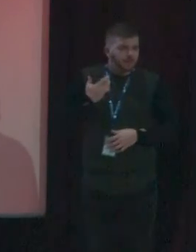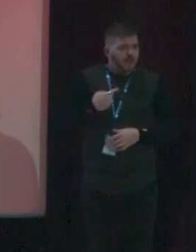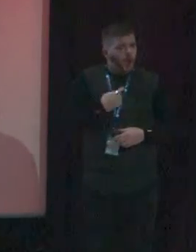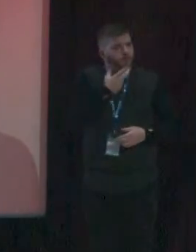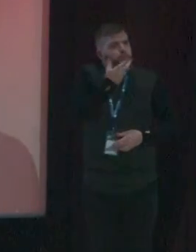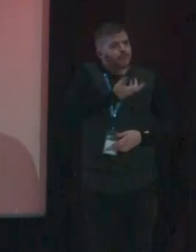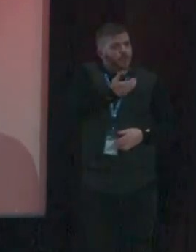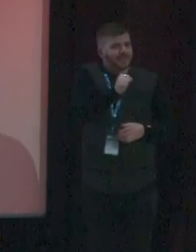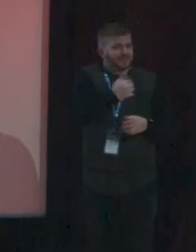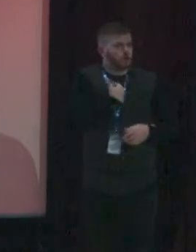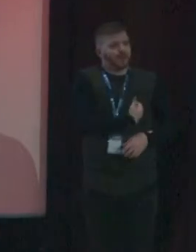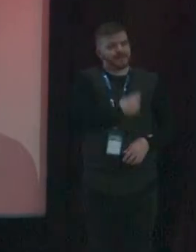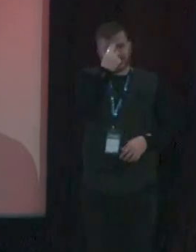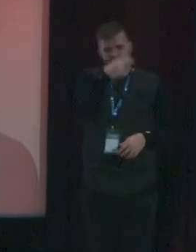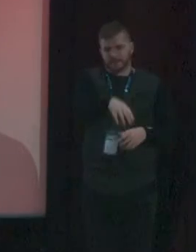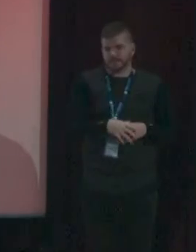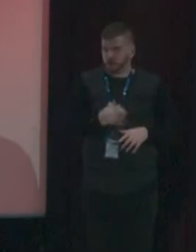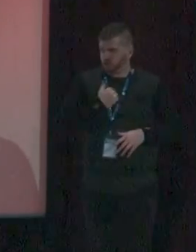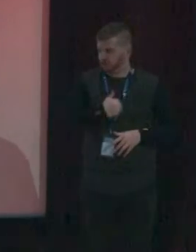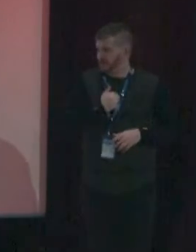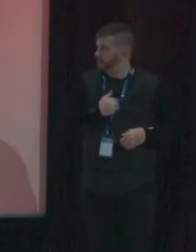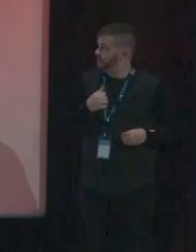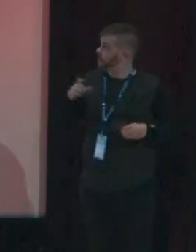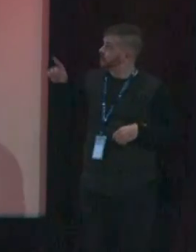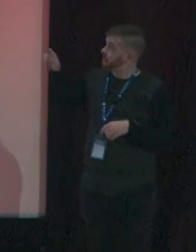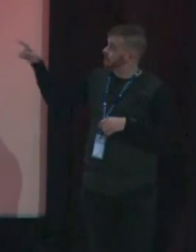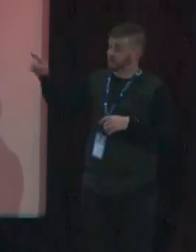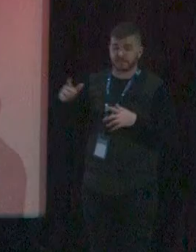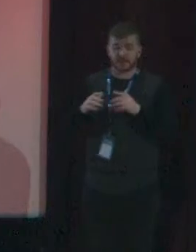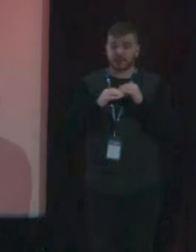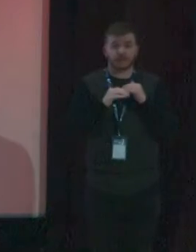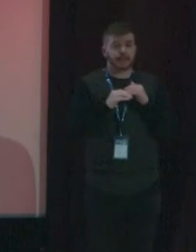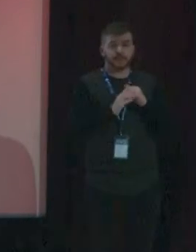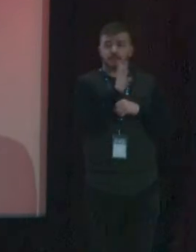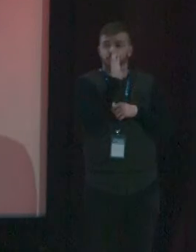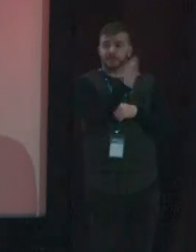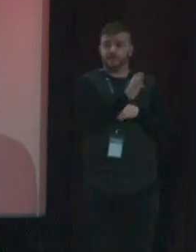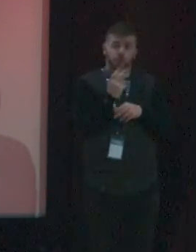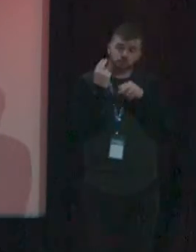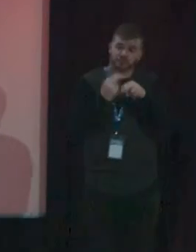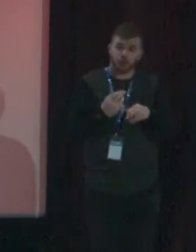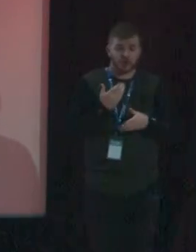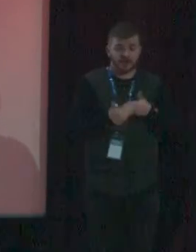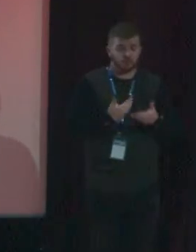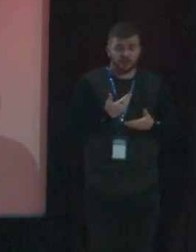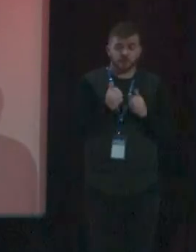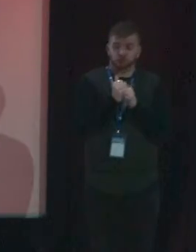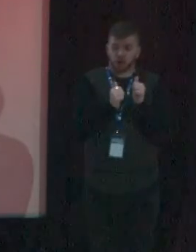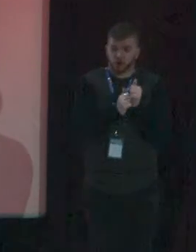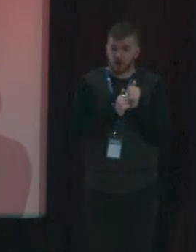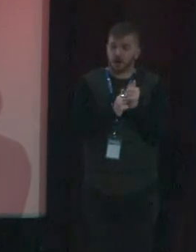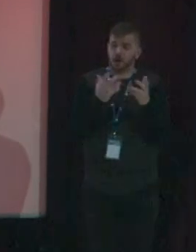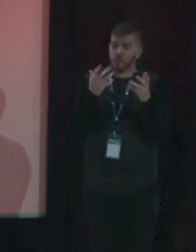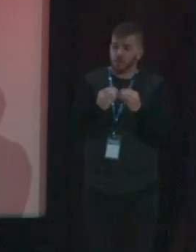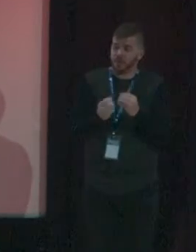that. Sorry, Genova. Once again, standard, straightforward, traditional narrative act structure with